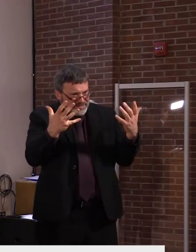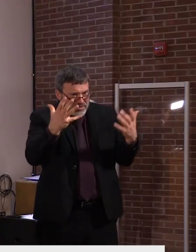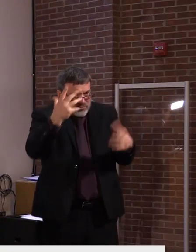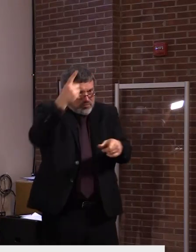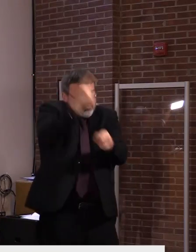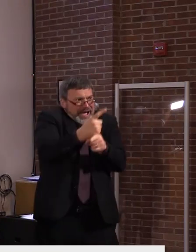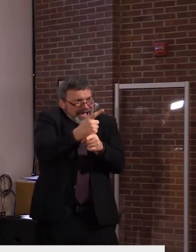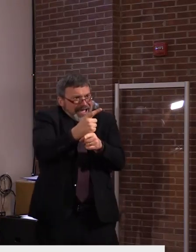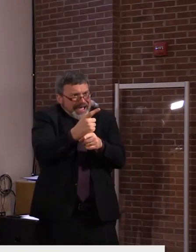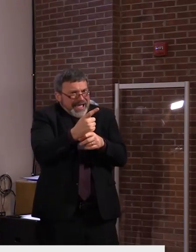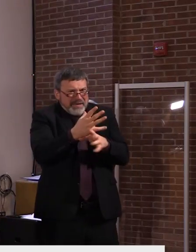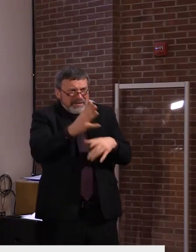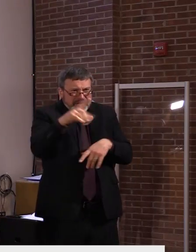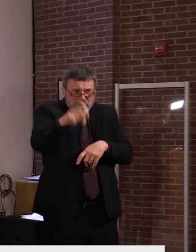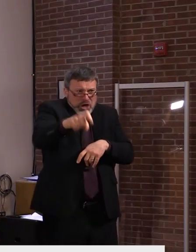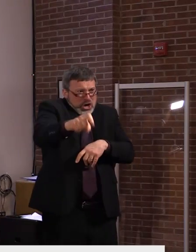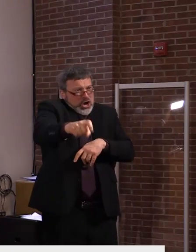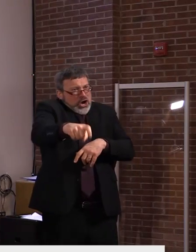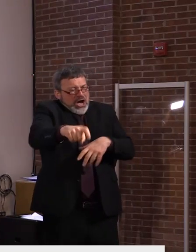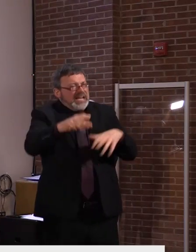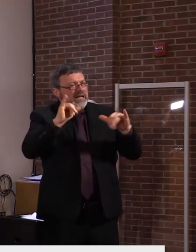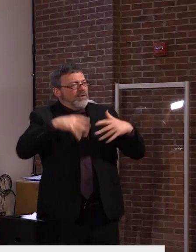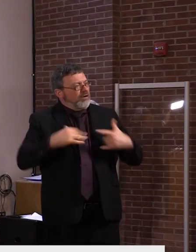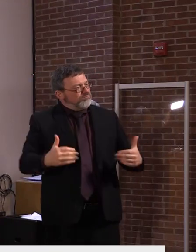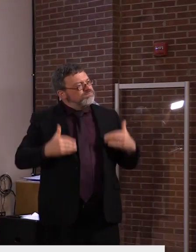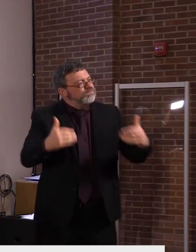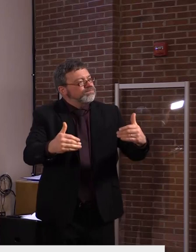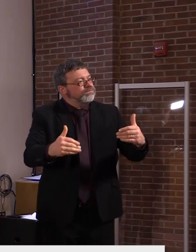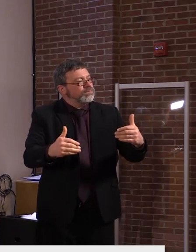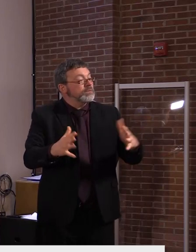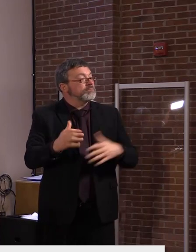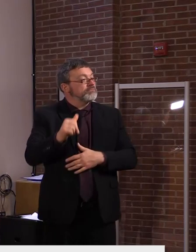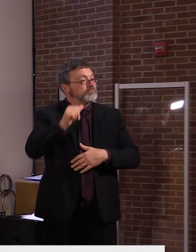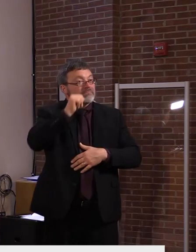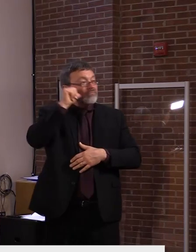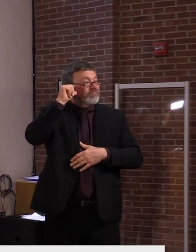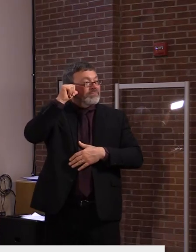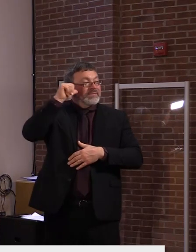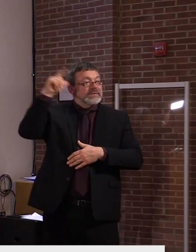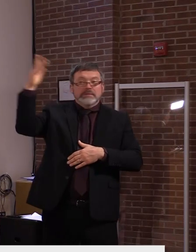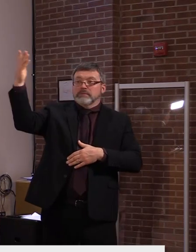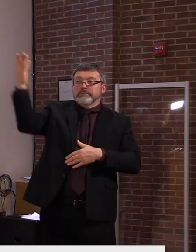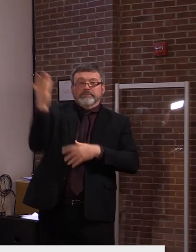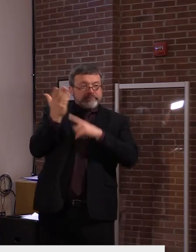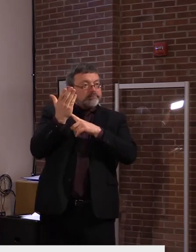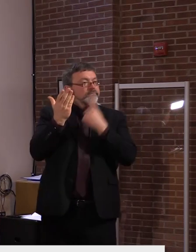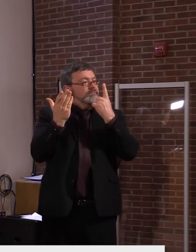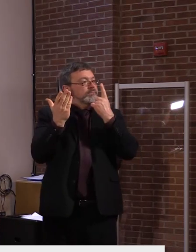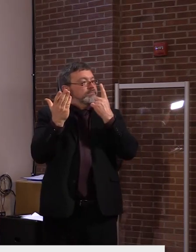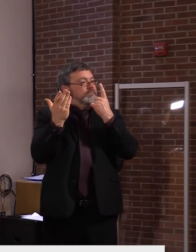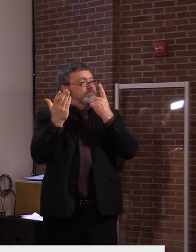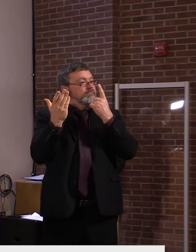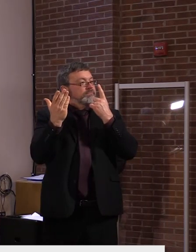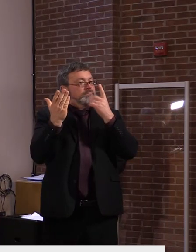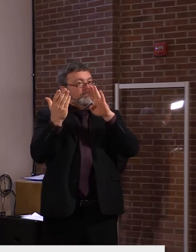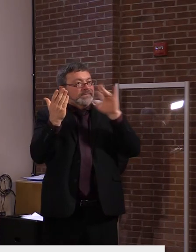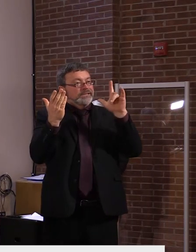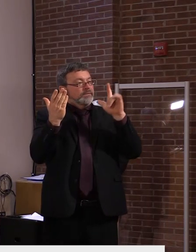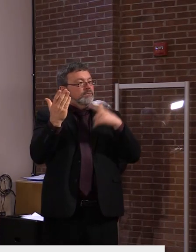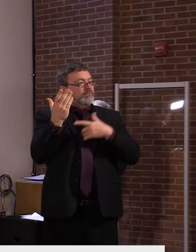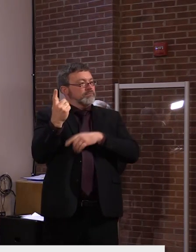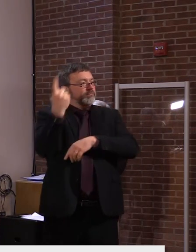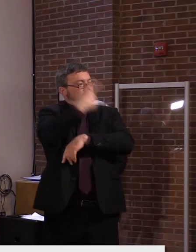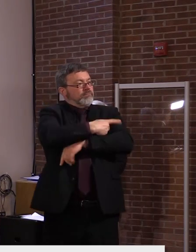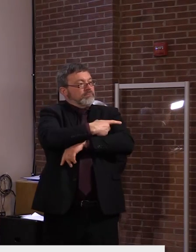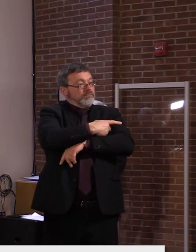day yesterday. We passed one bill one day through both chambers. So when I do the math on